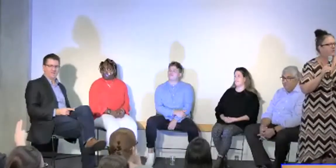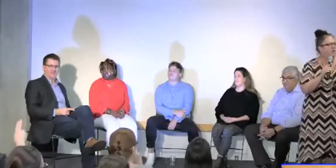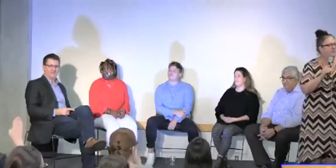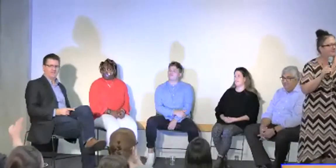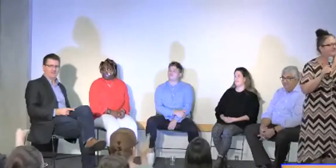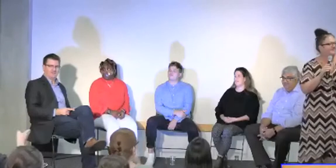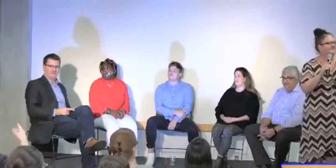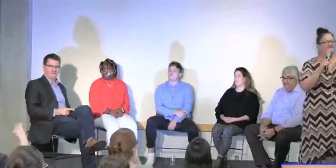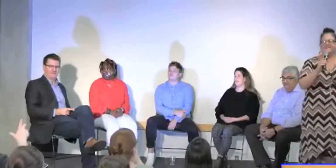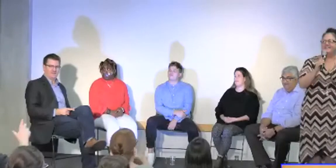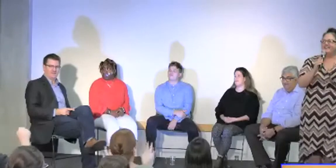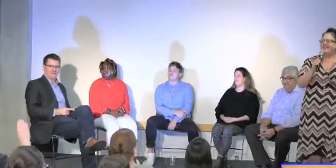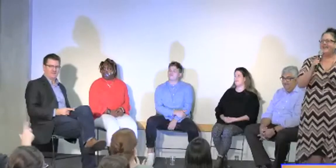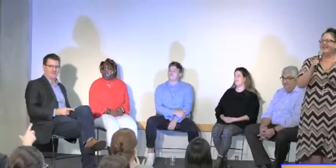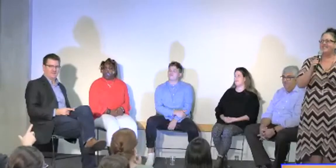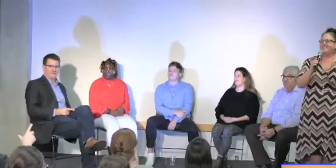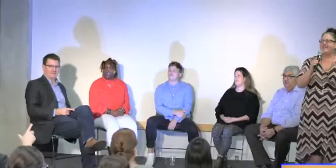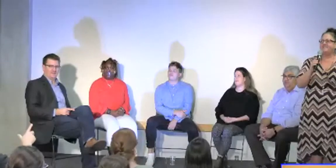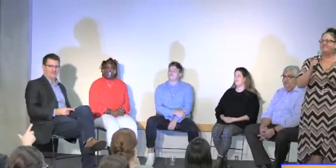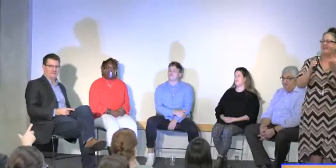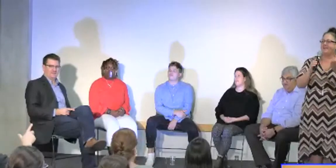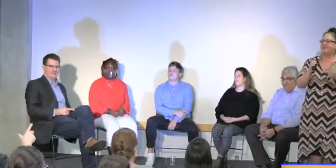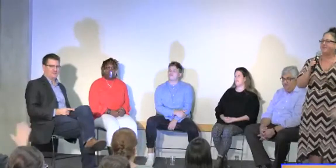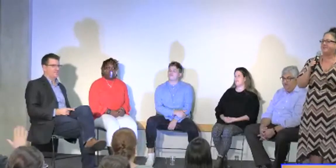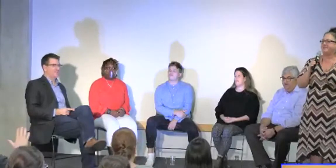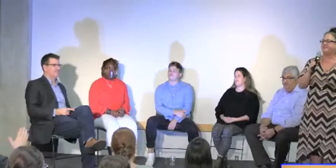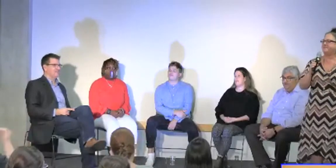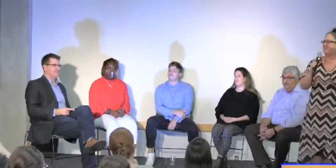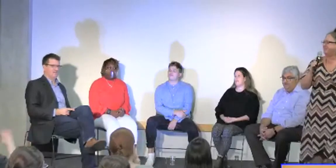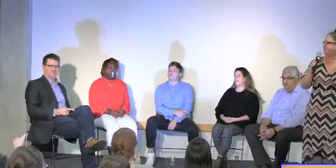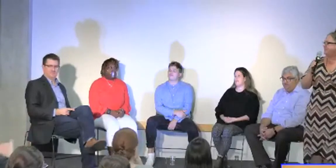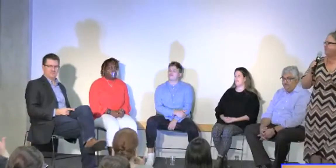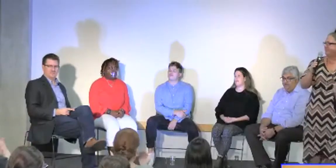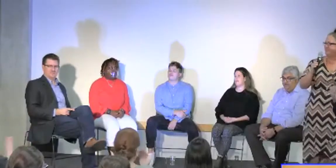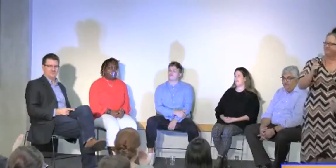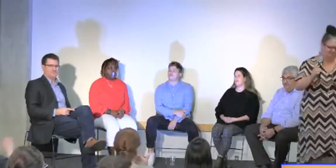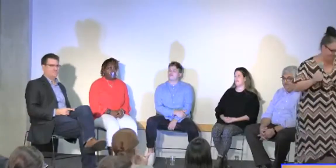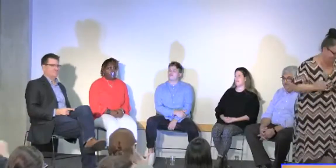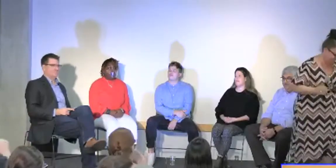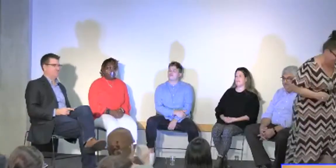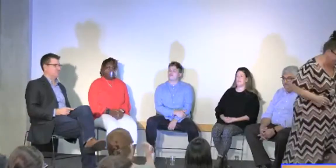www.uvu.edu/global. And again, welcome. Thank you. Enjoy your evening.